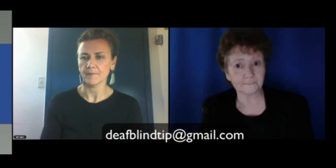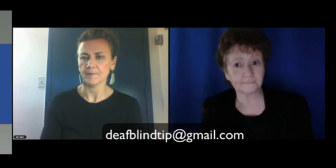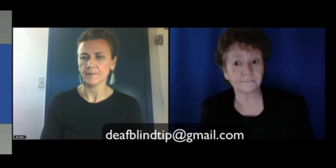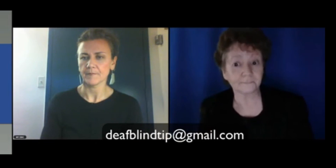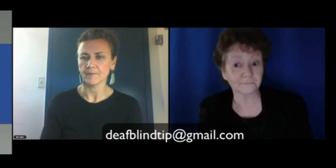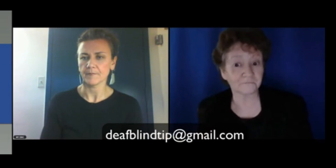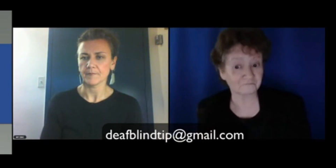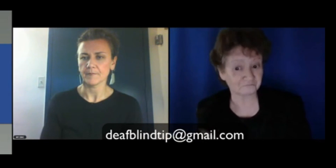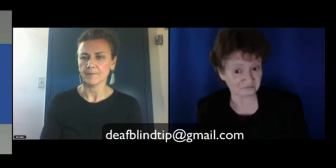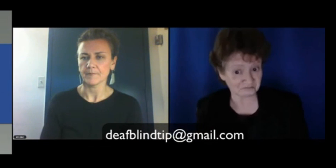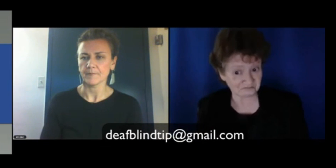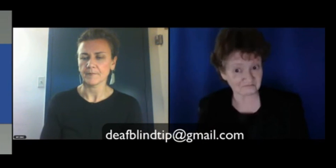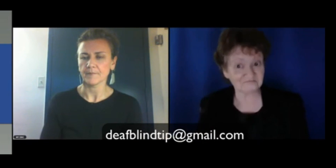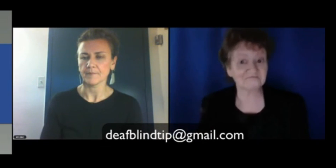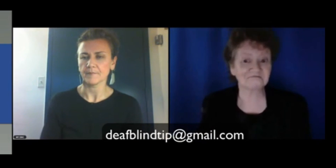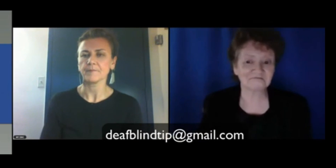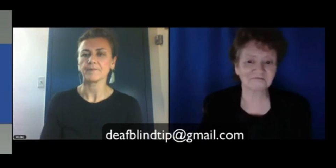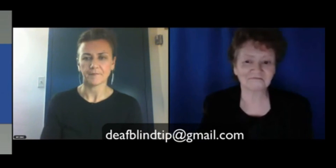deafblindtips@gmail.com.